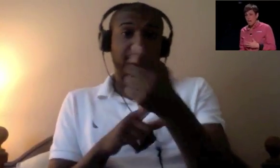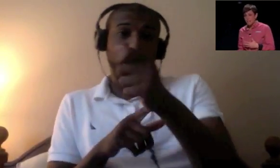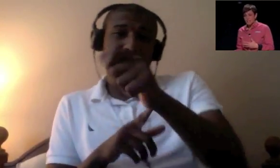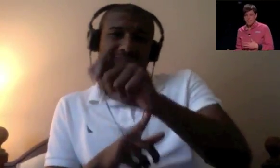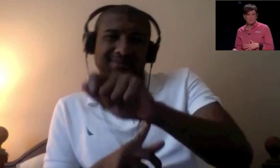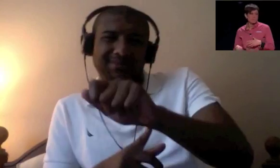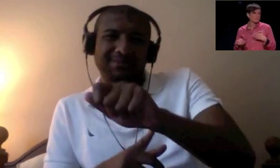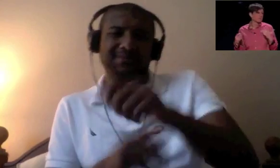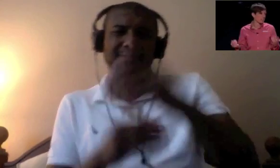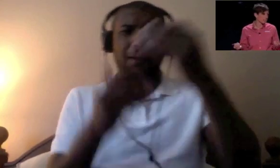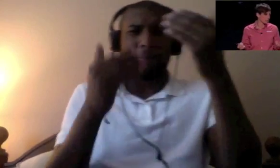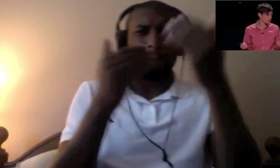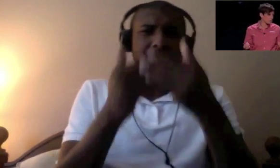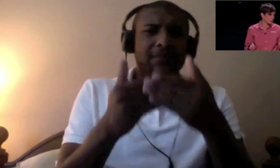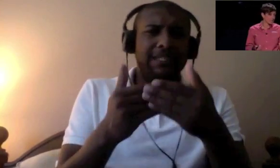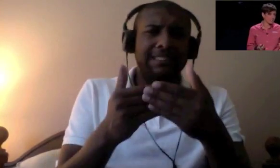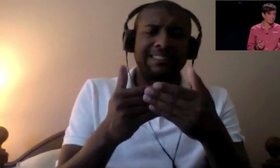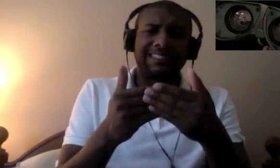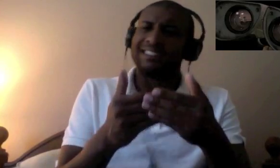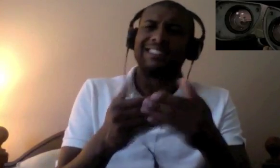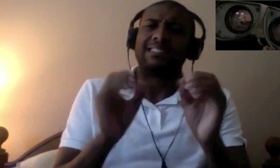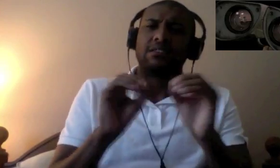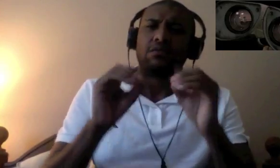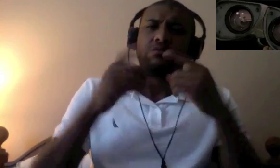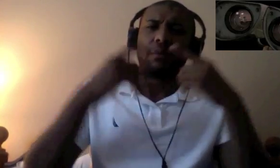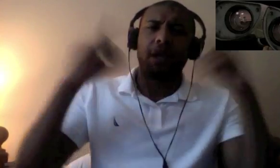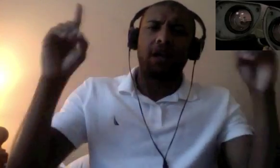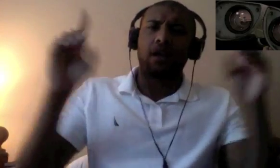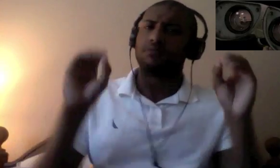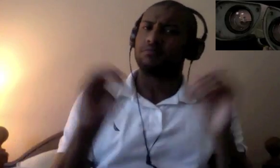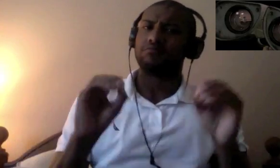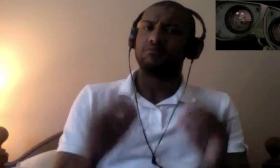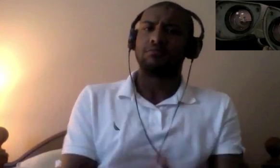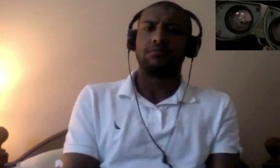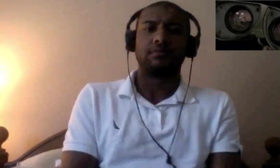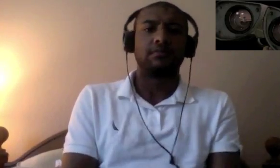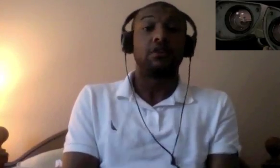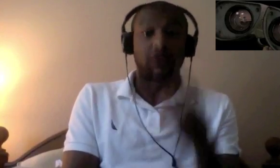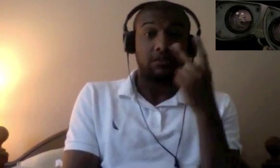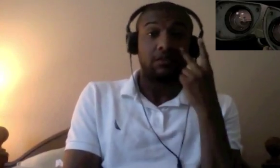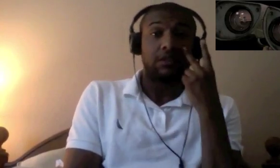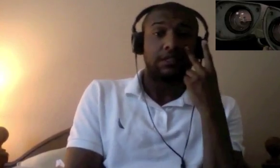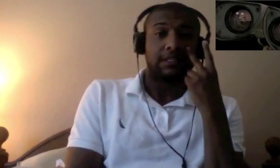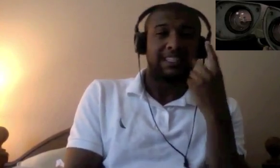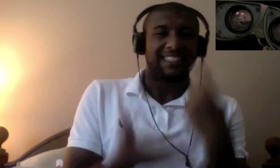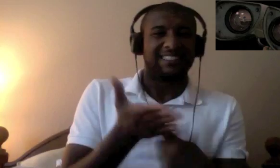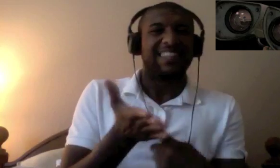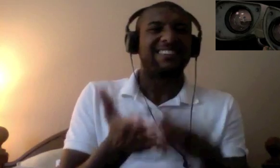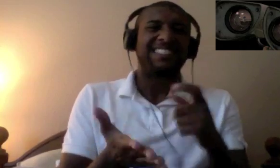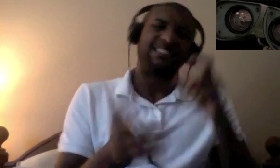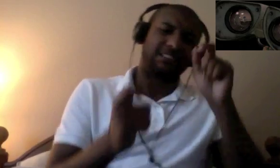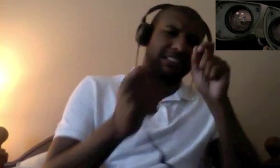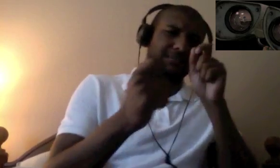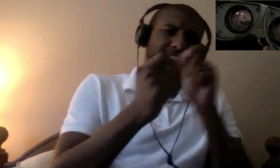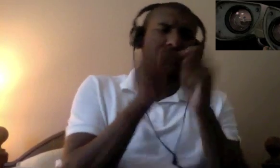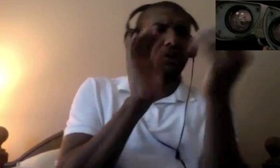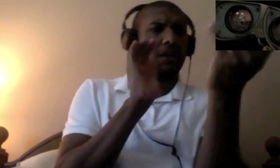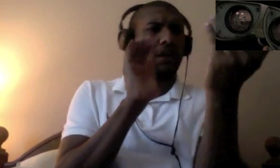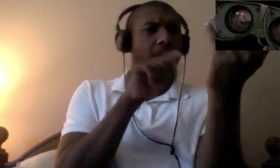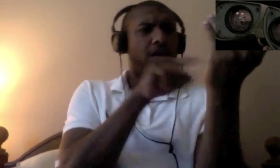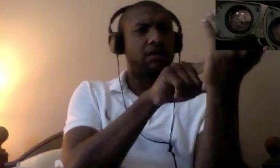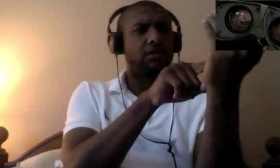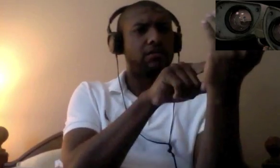tried blocking them, nothing was working. You can see here, sometimes we needed something specific reflected in his